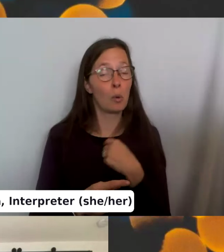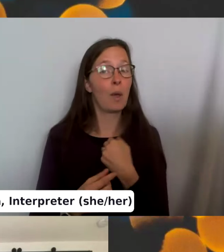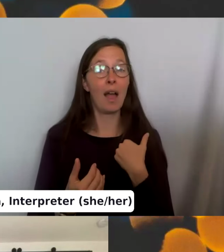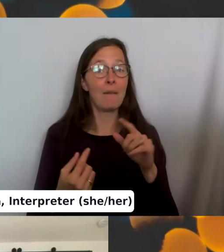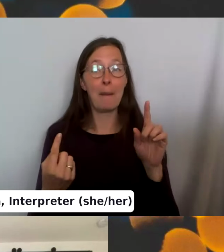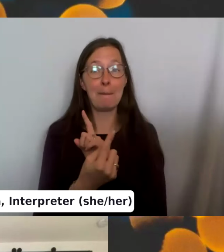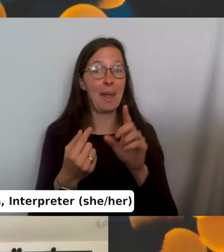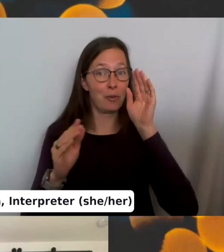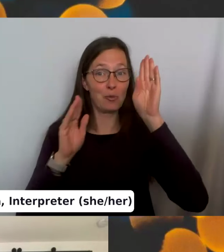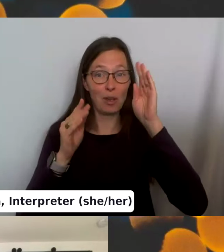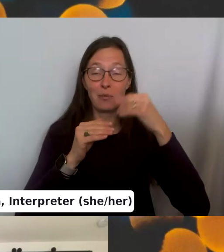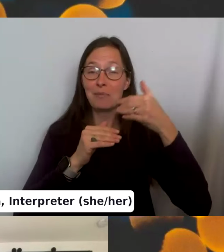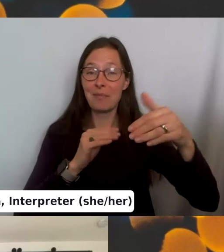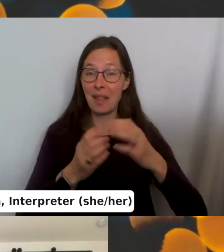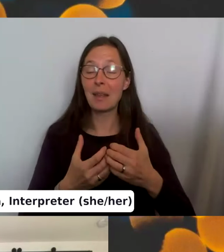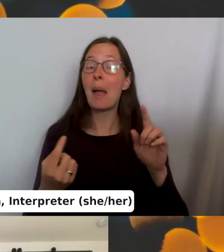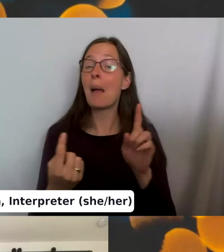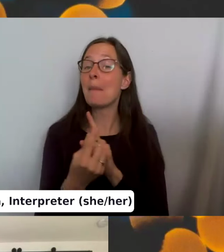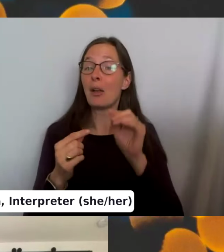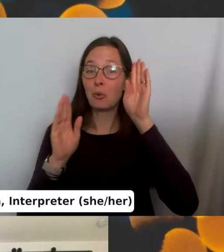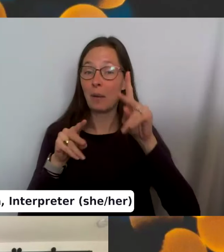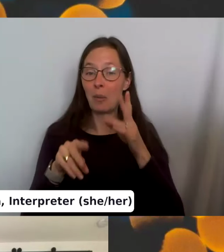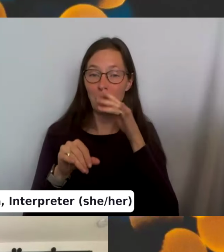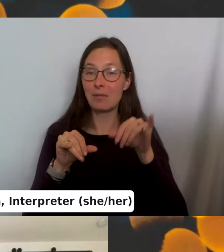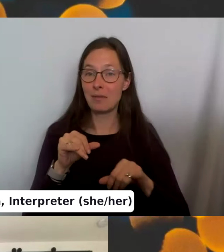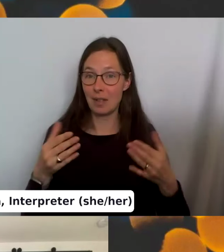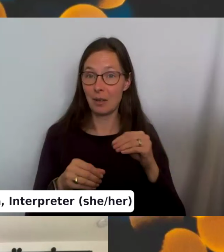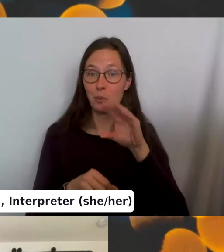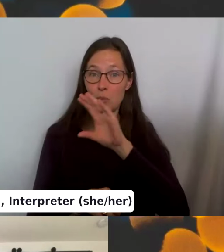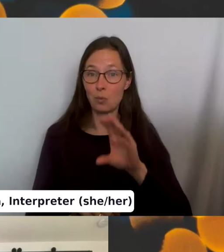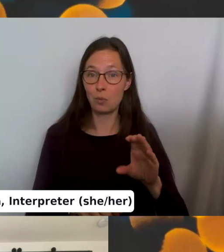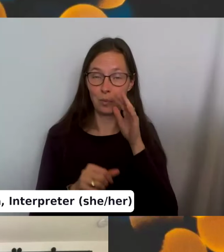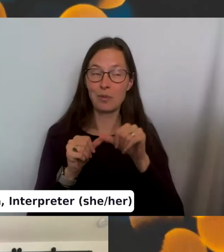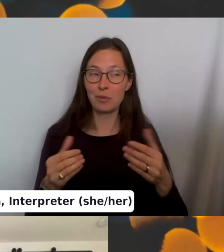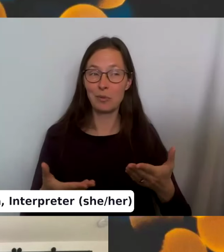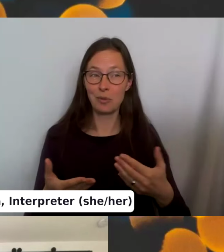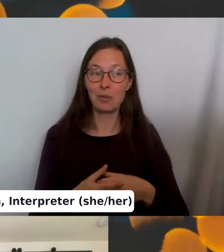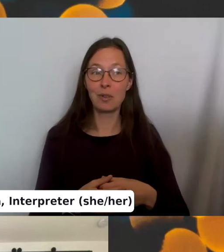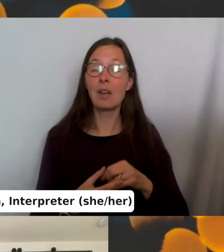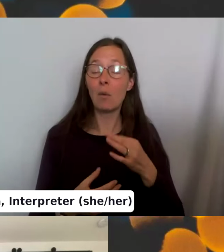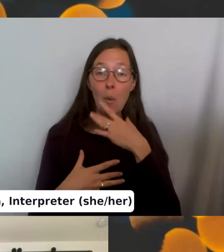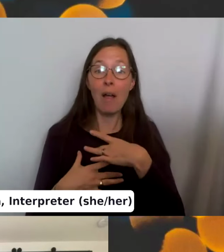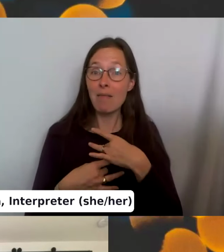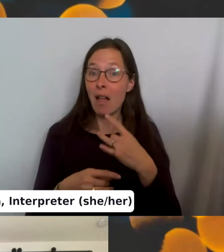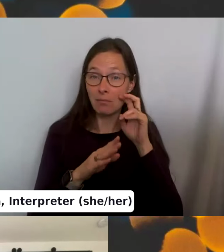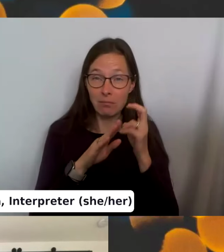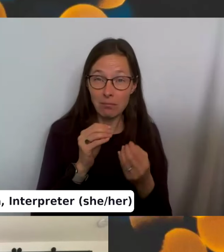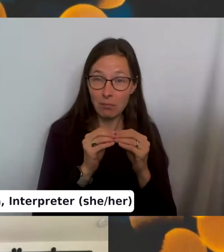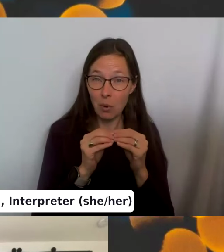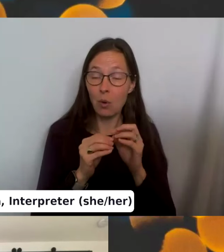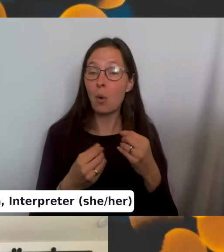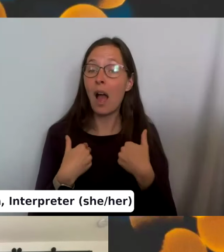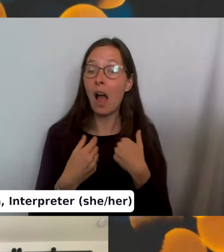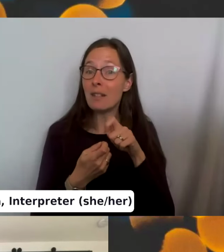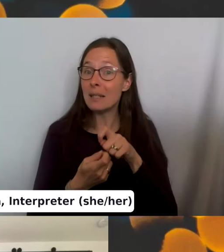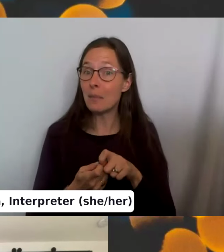the upcoming classes. Meet and greet people stay here in this Zoom and we'll continue here. So if you'd like to go and dive a little bit deeper, or you have specific